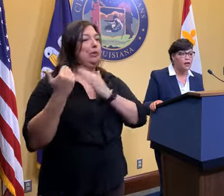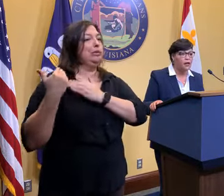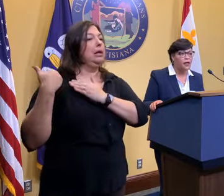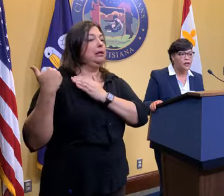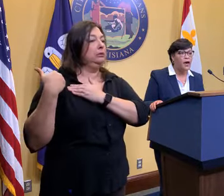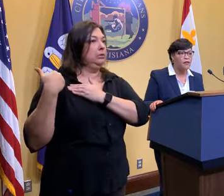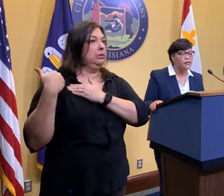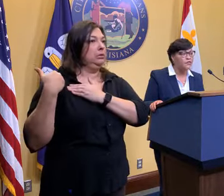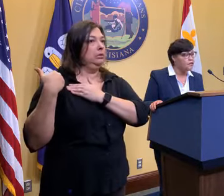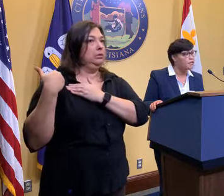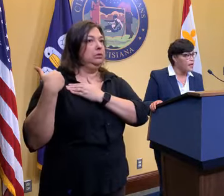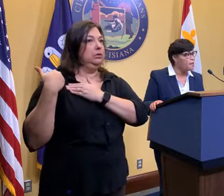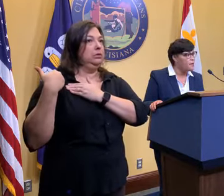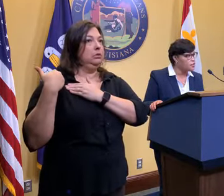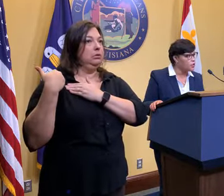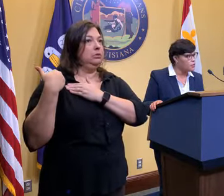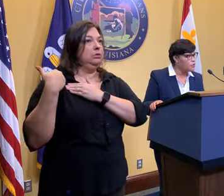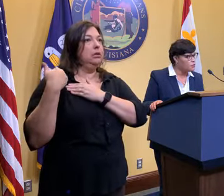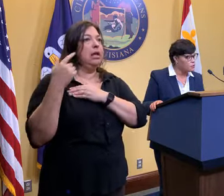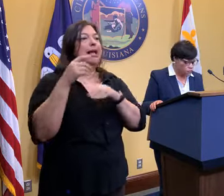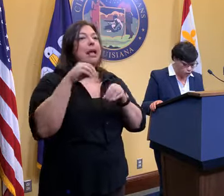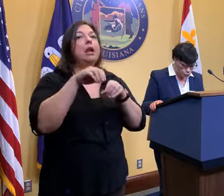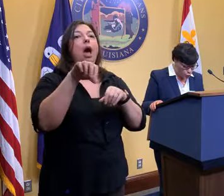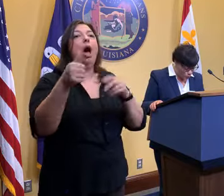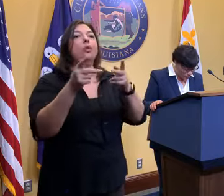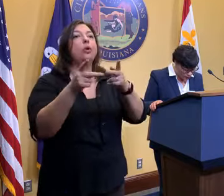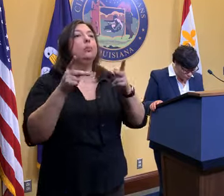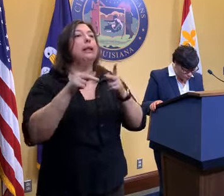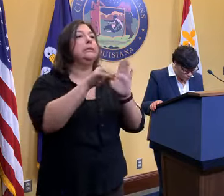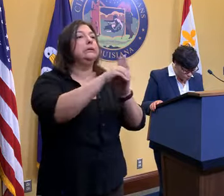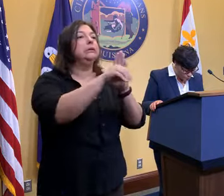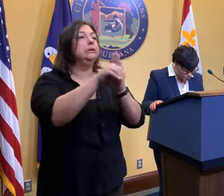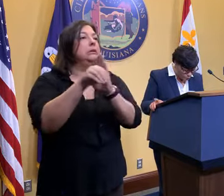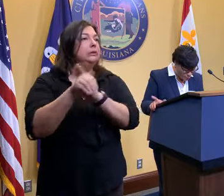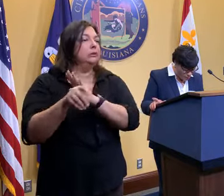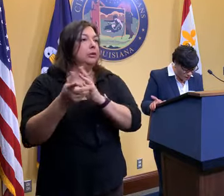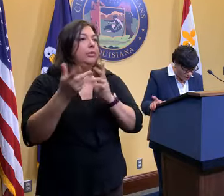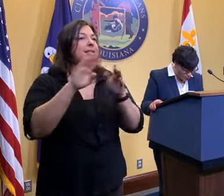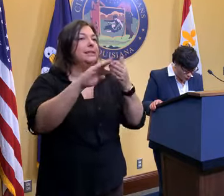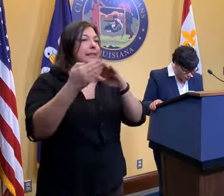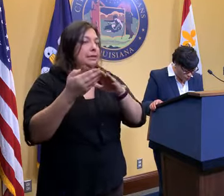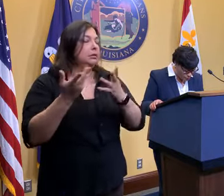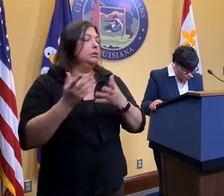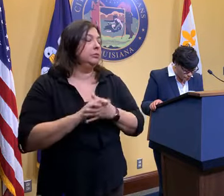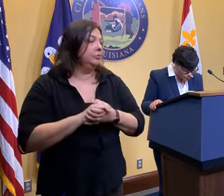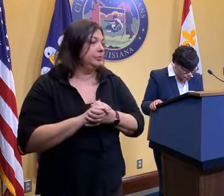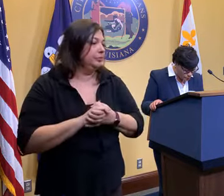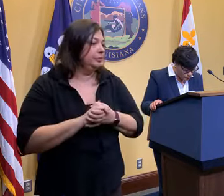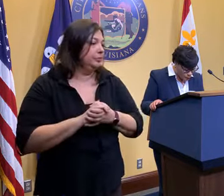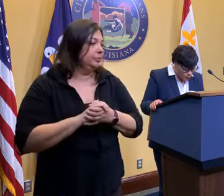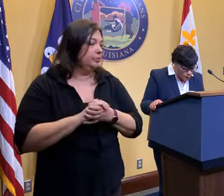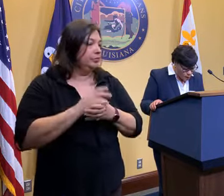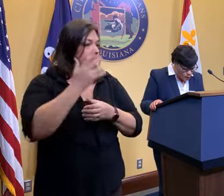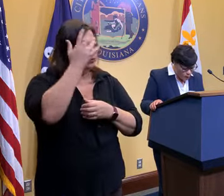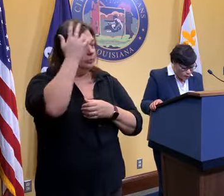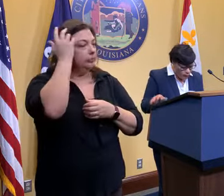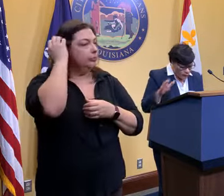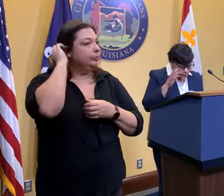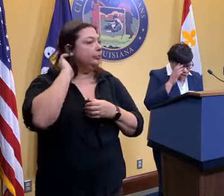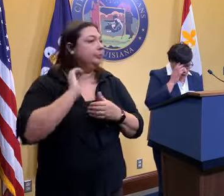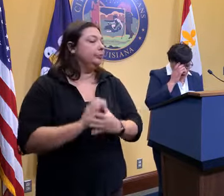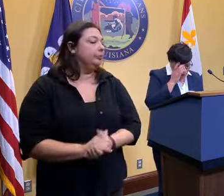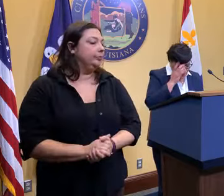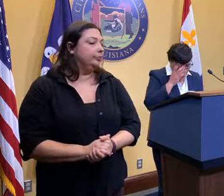responsibility in other cities that I mentioned a short minute ago. You know,